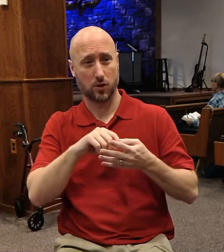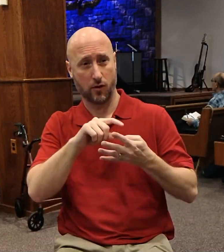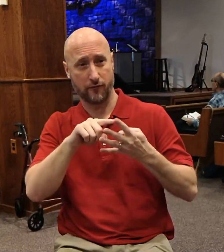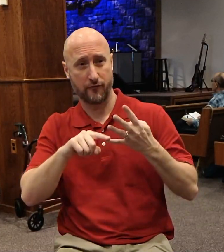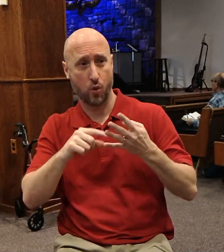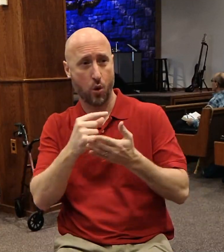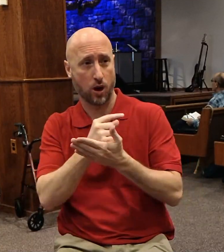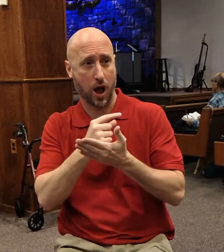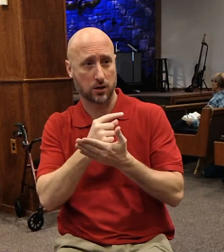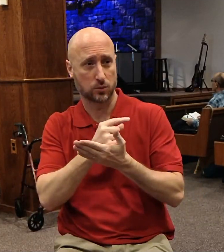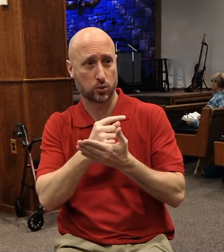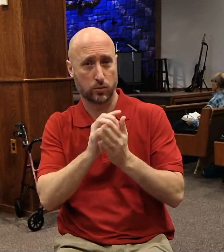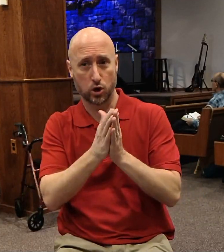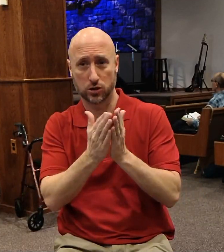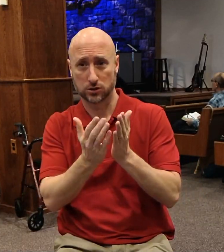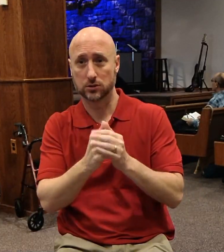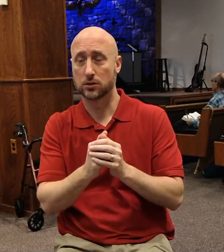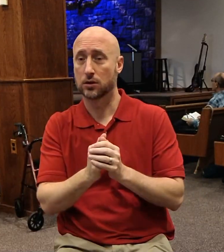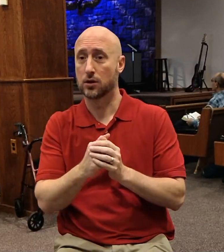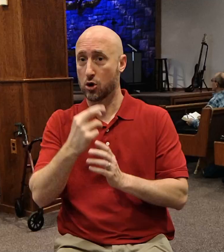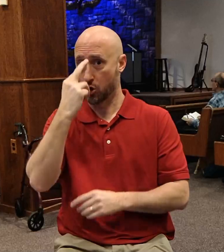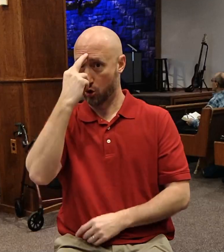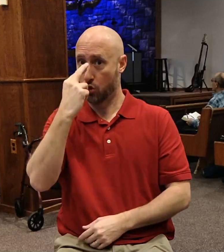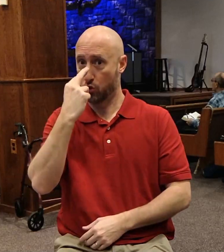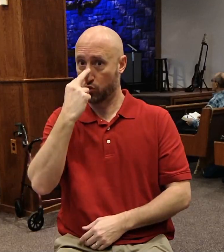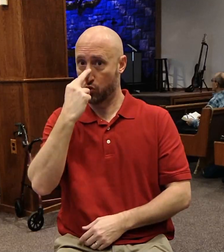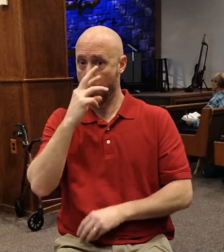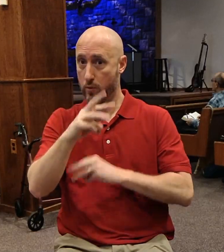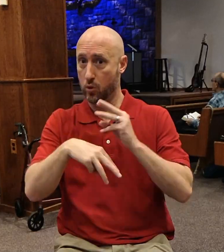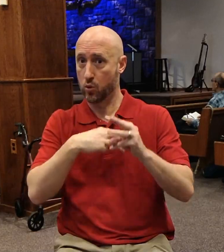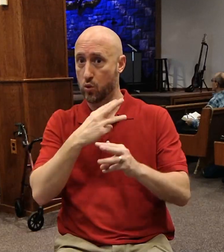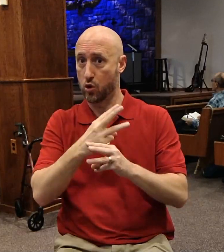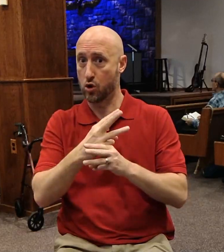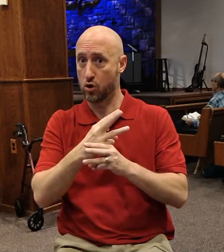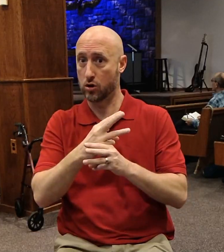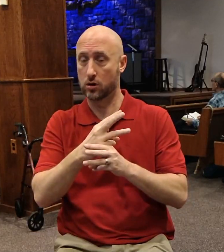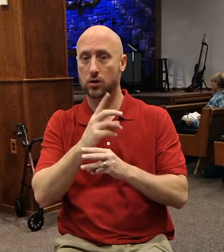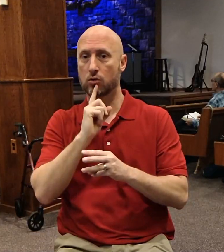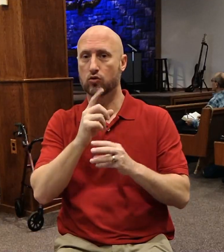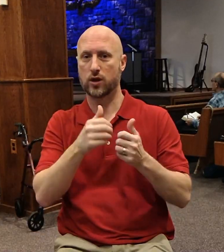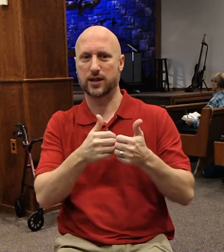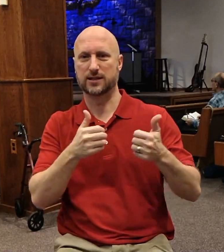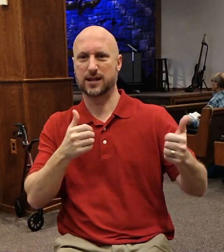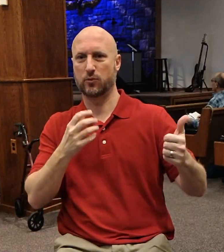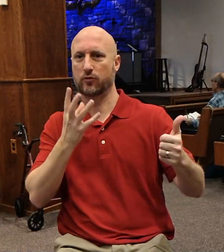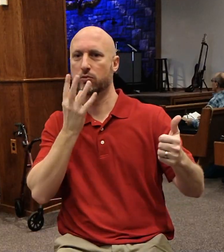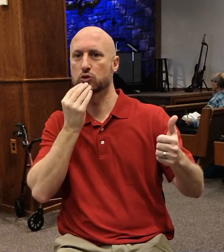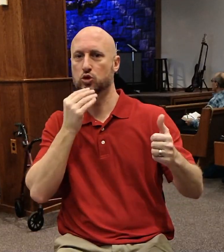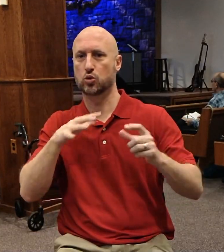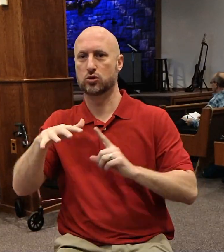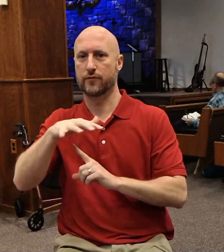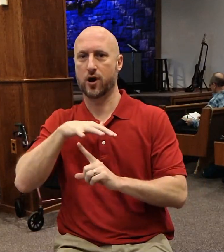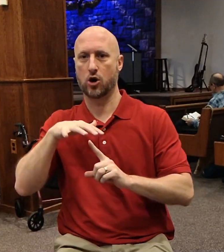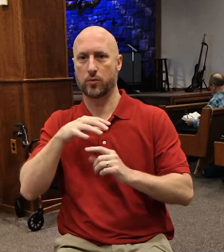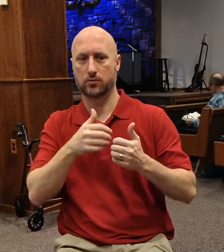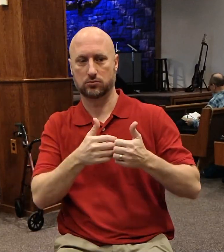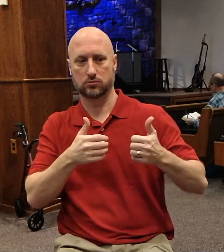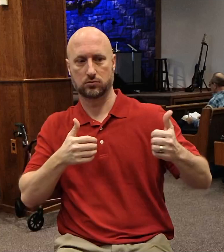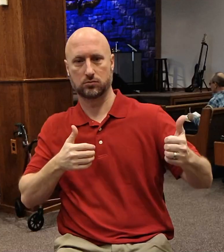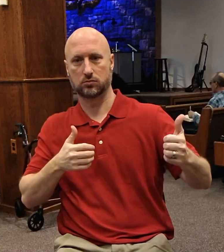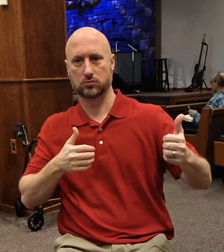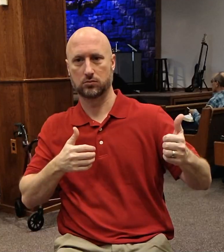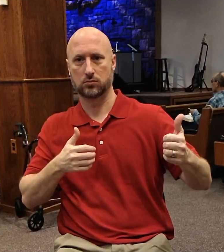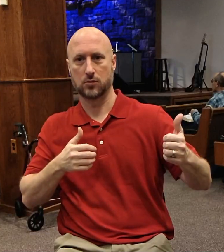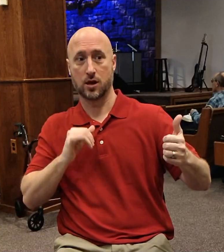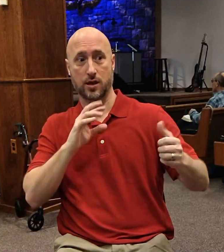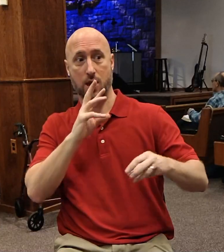this Roman world, distinctly separate from this Jewish heated environment in Jerusalem and Judea. This